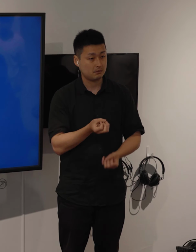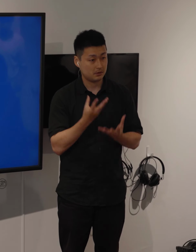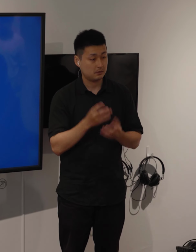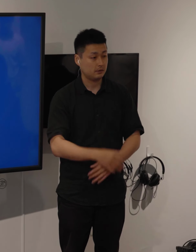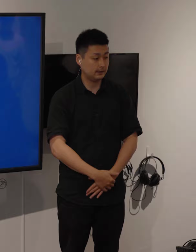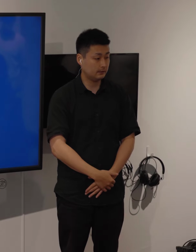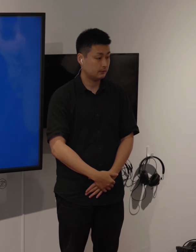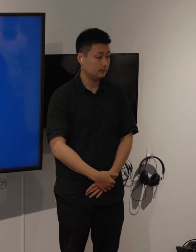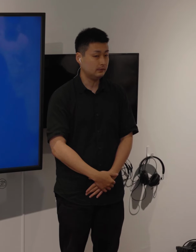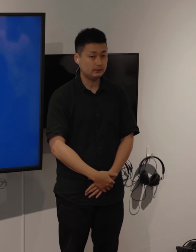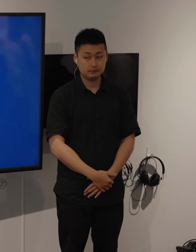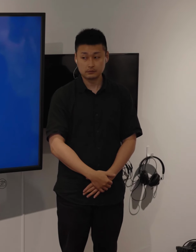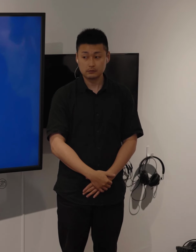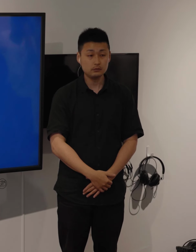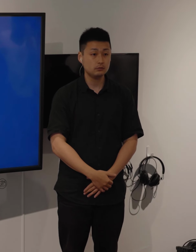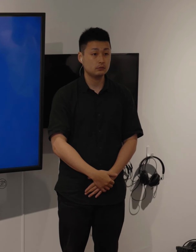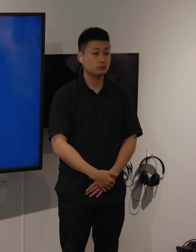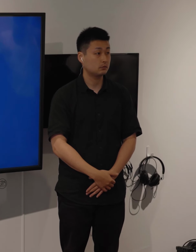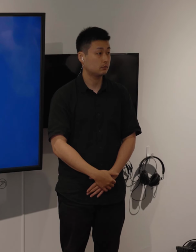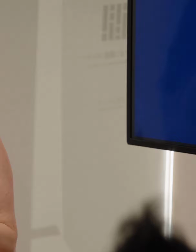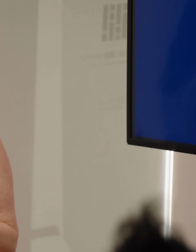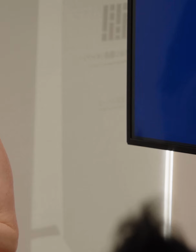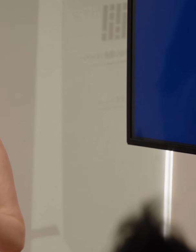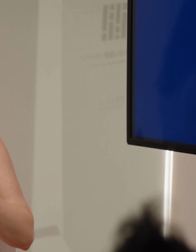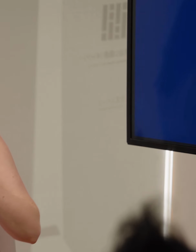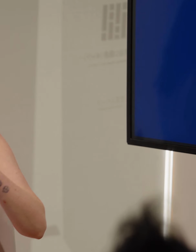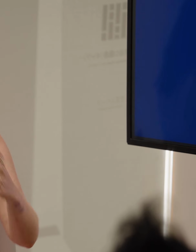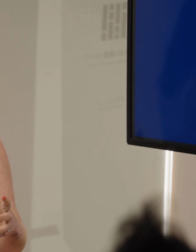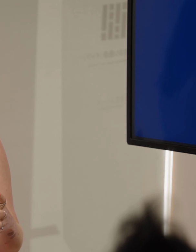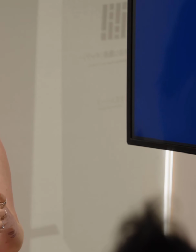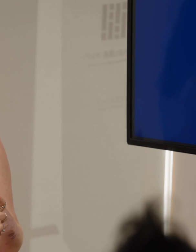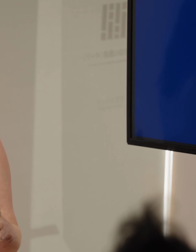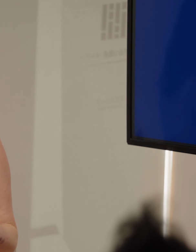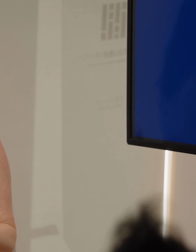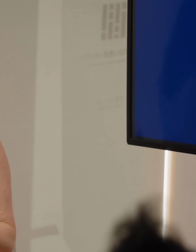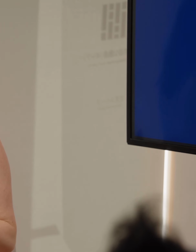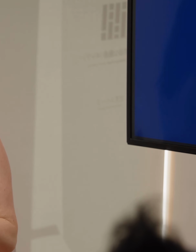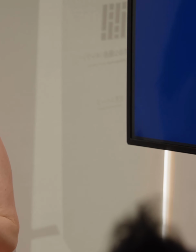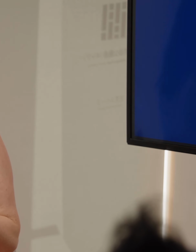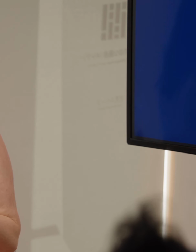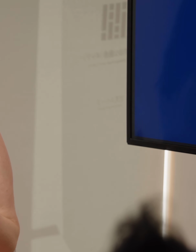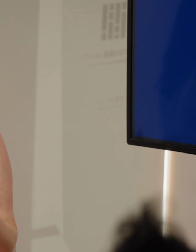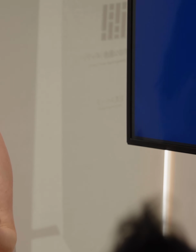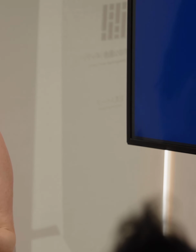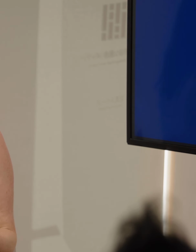allowing people to learn about how to run workshops. And then I program those workshops, so they get to go into galleries and